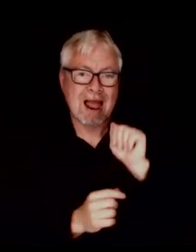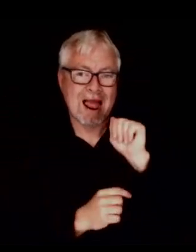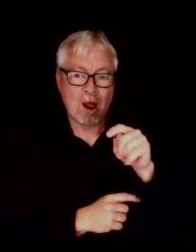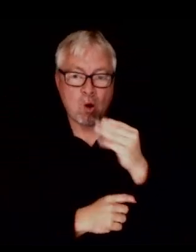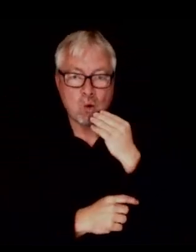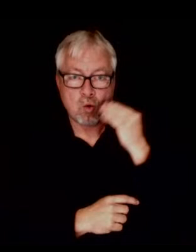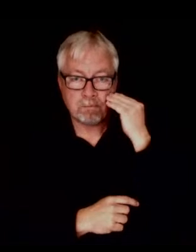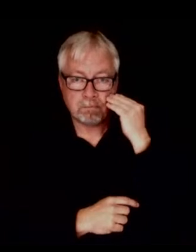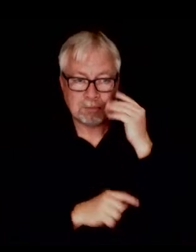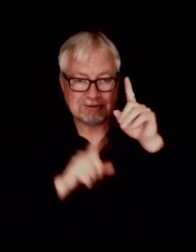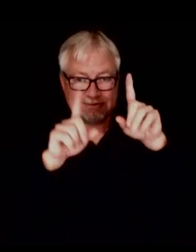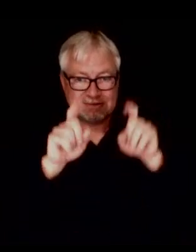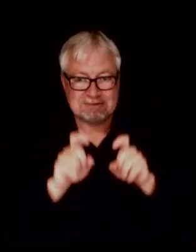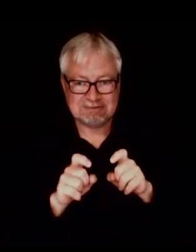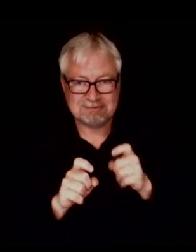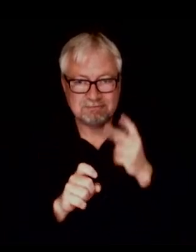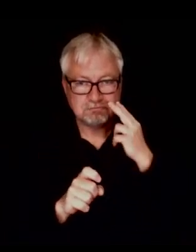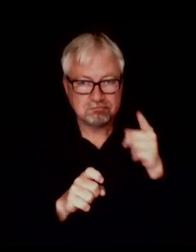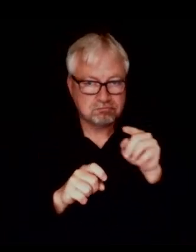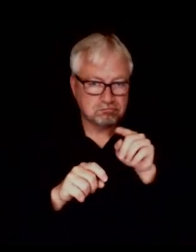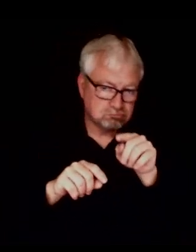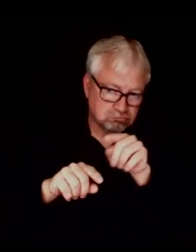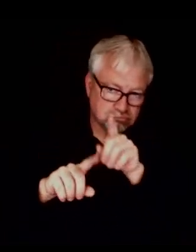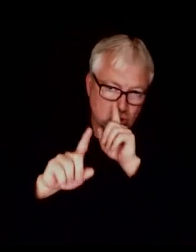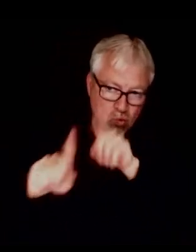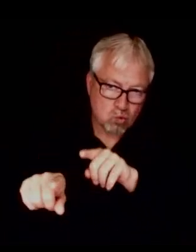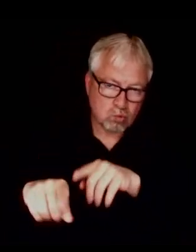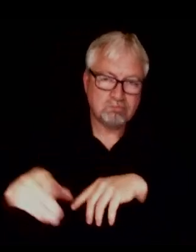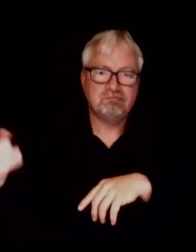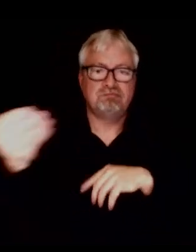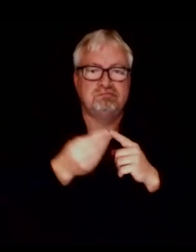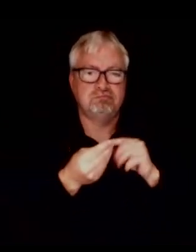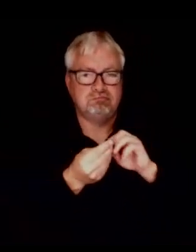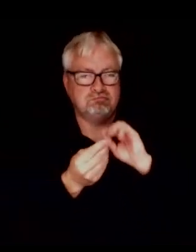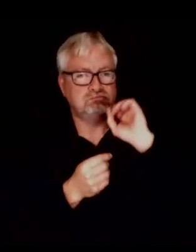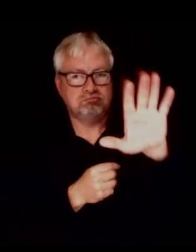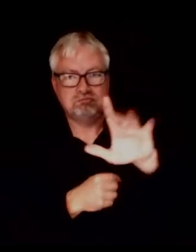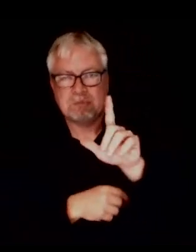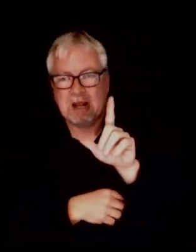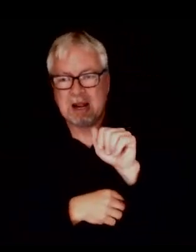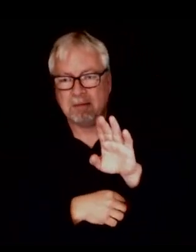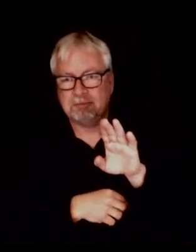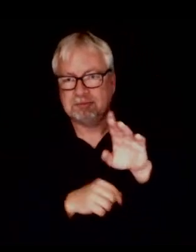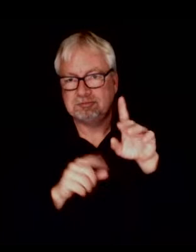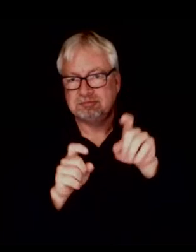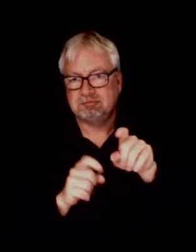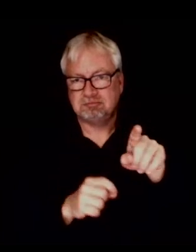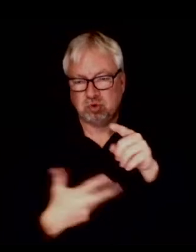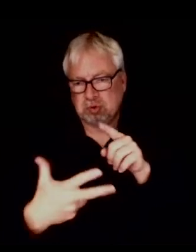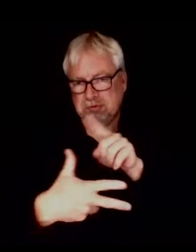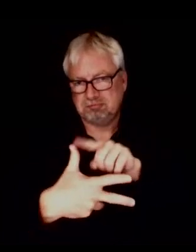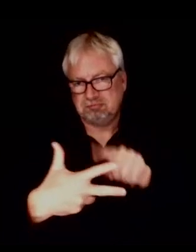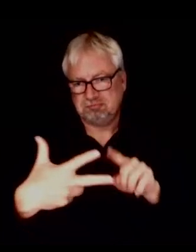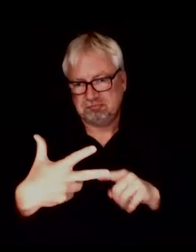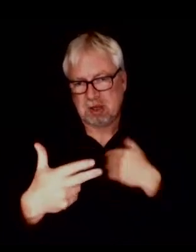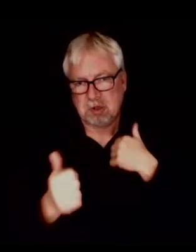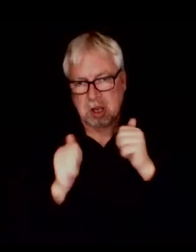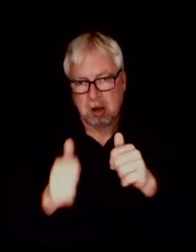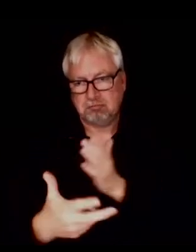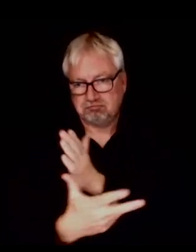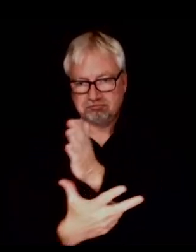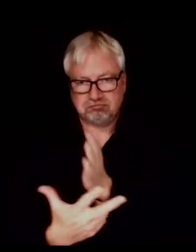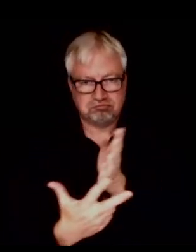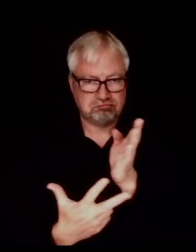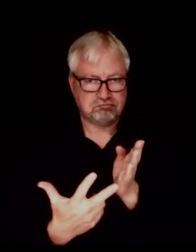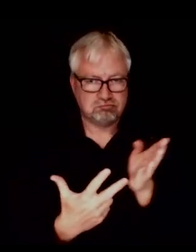So that is the third way that we are making sure that we are providing access for all students who want to participate. Now, as a mom of 2 kids in